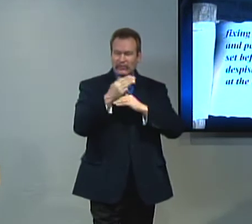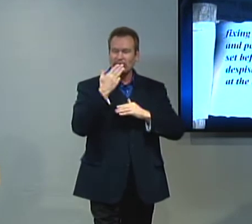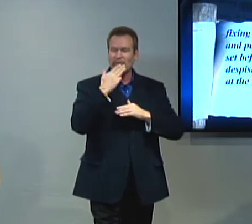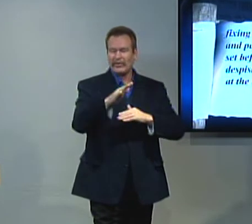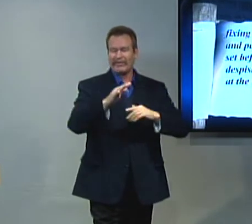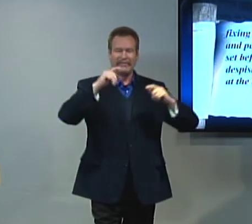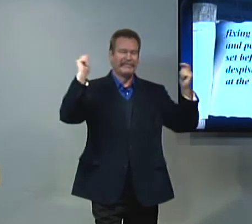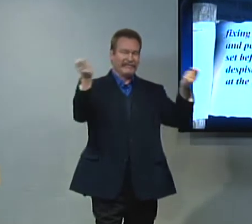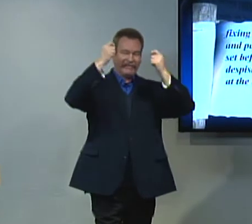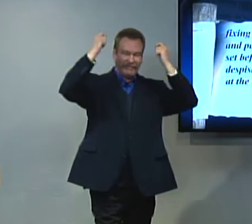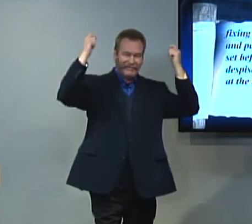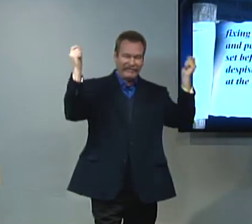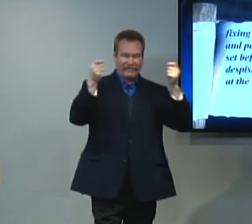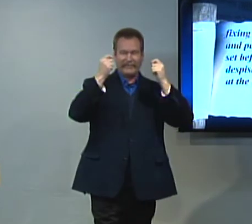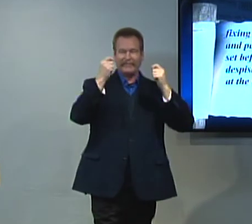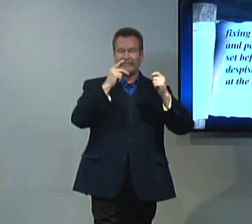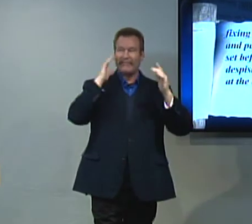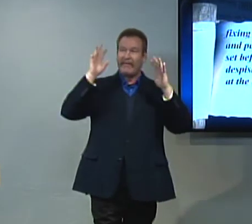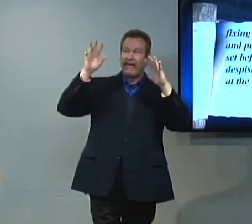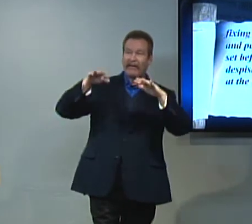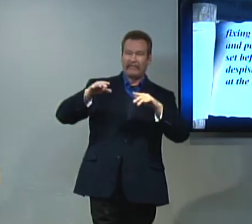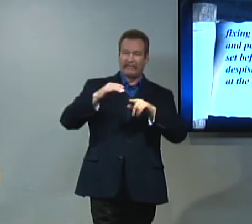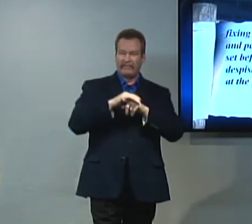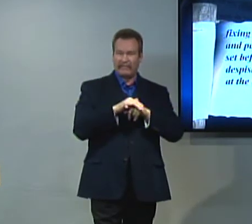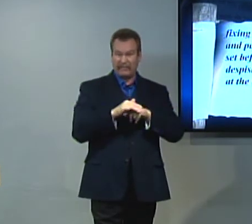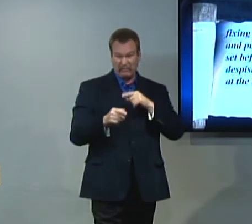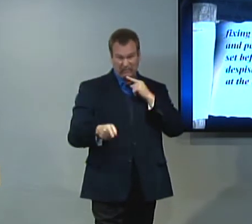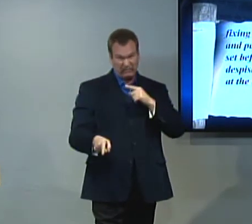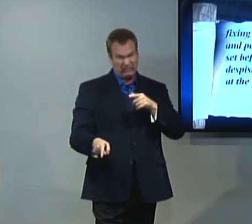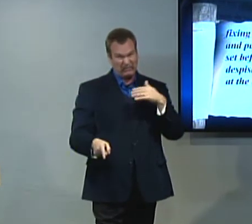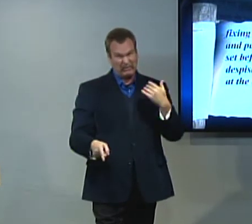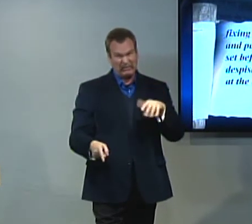donkey perfectly into Jerusalem, and there's this celebration. Everyone is worshiping him.